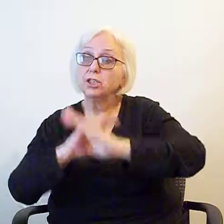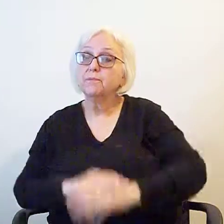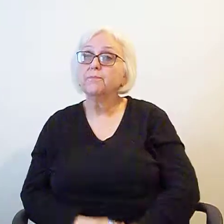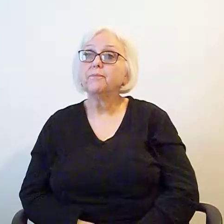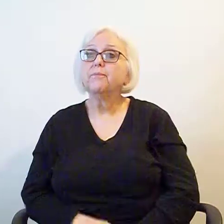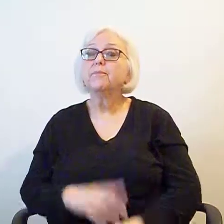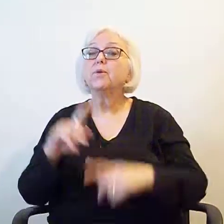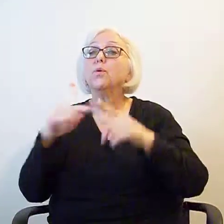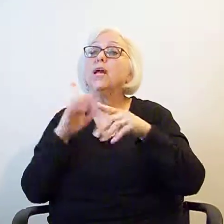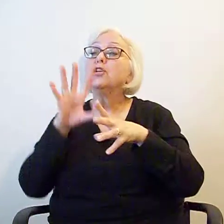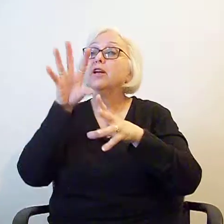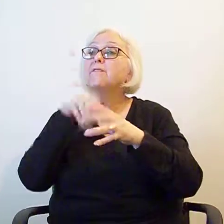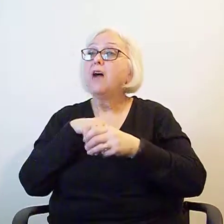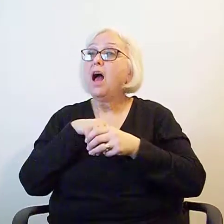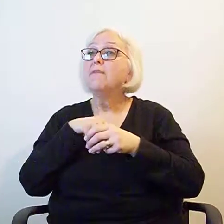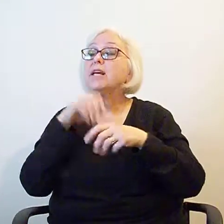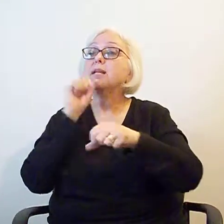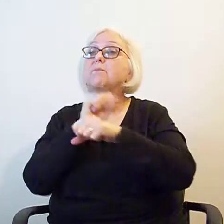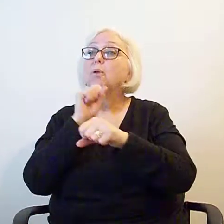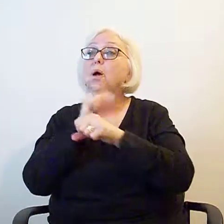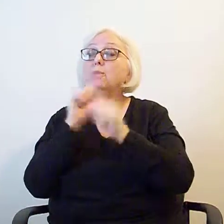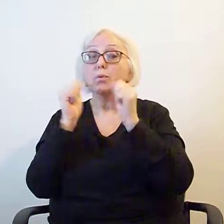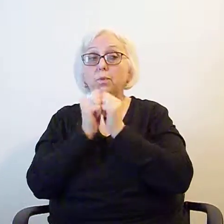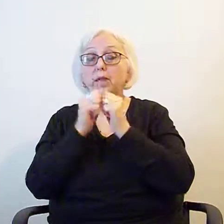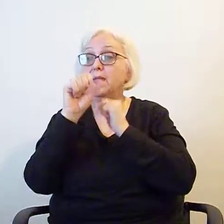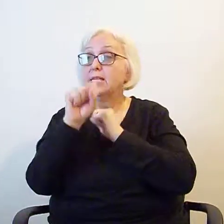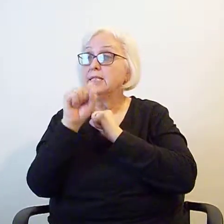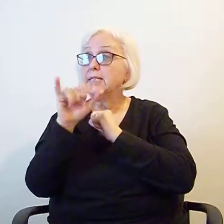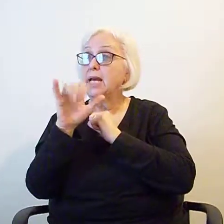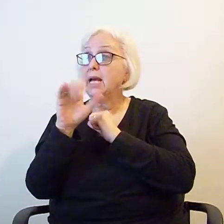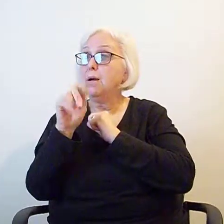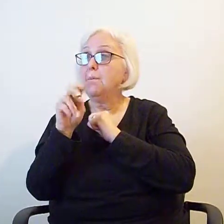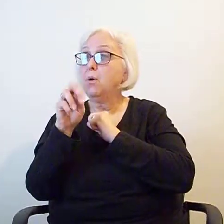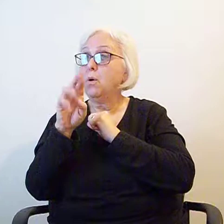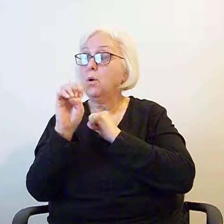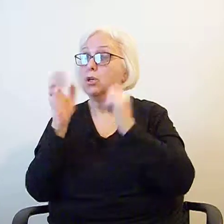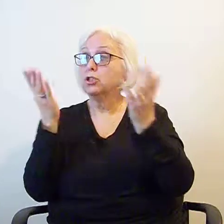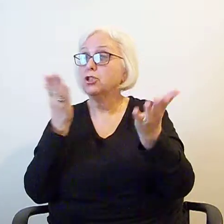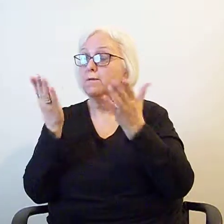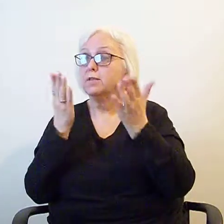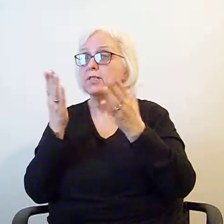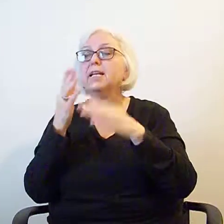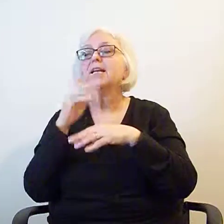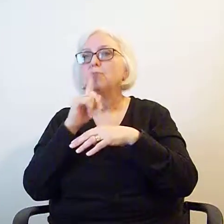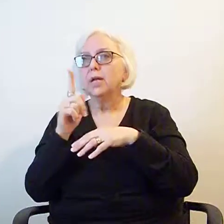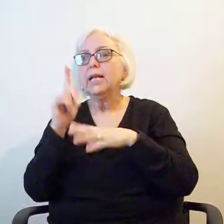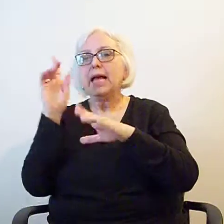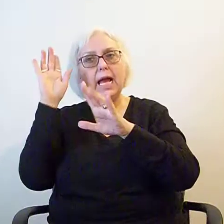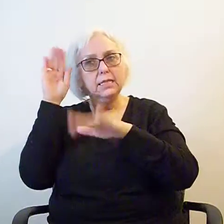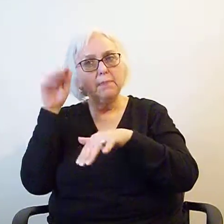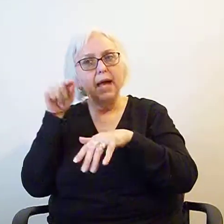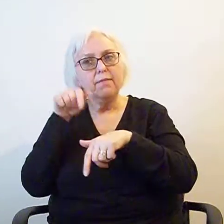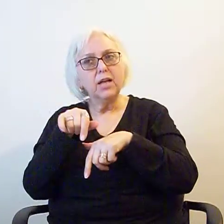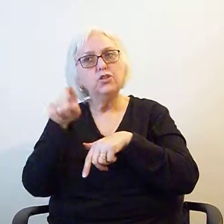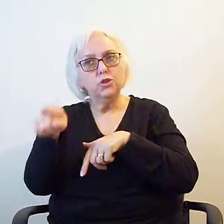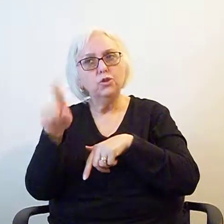When participating in employment with Sycamore Services, it is expected that you should be treated